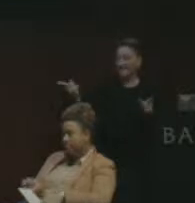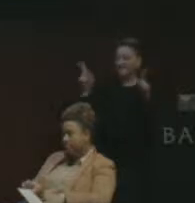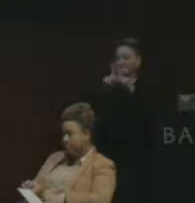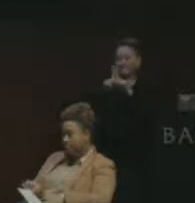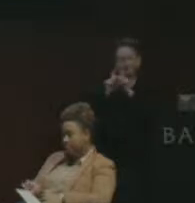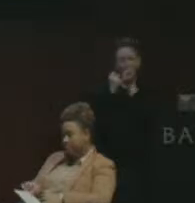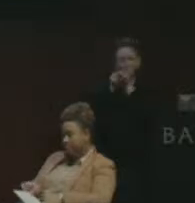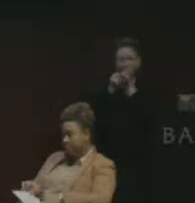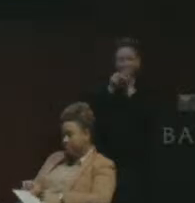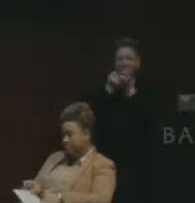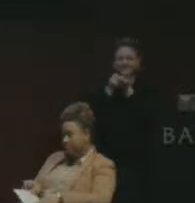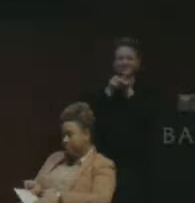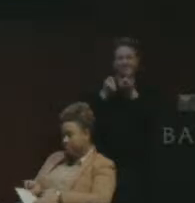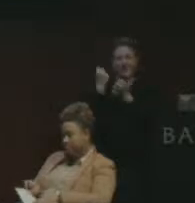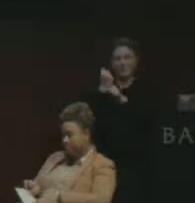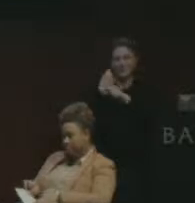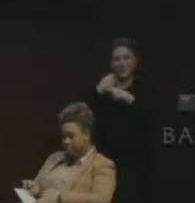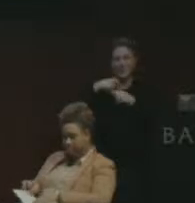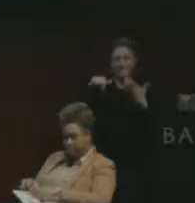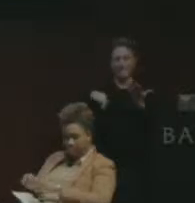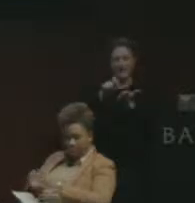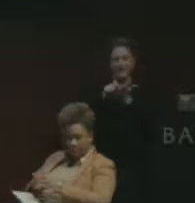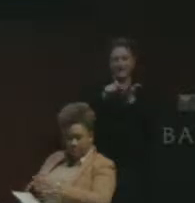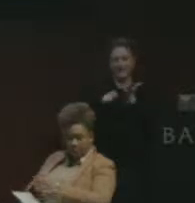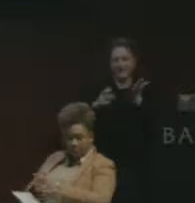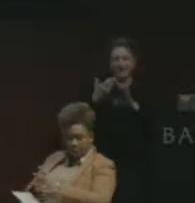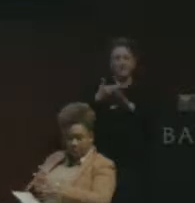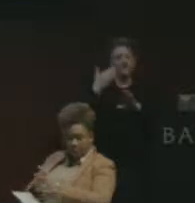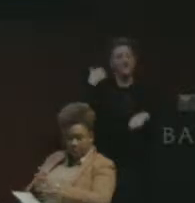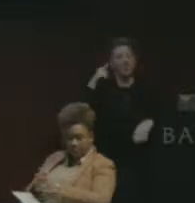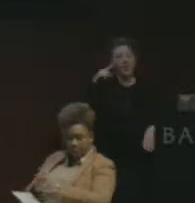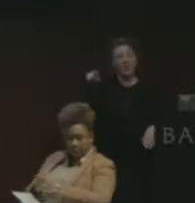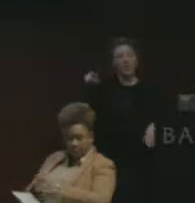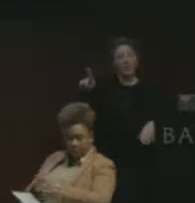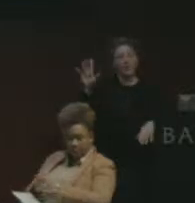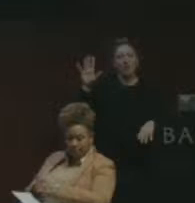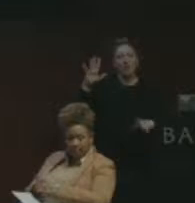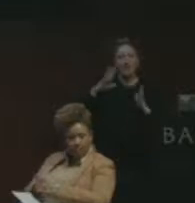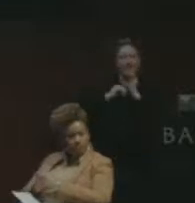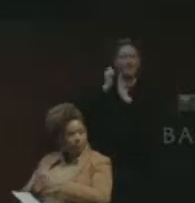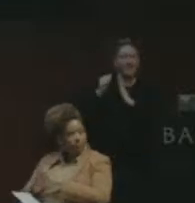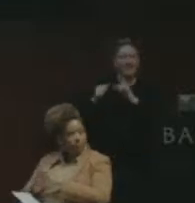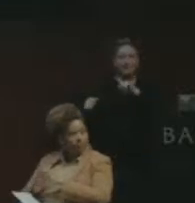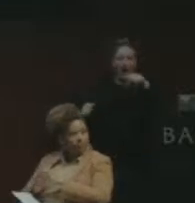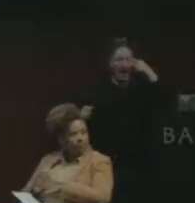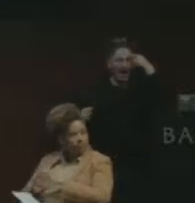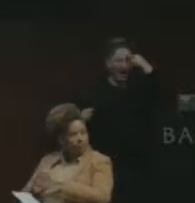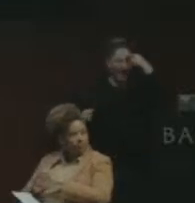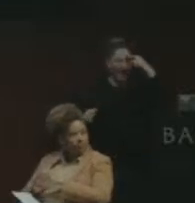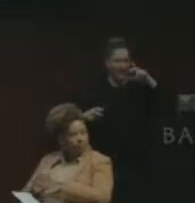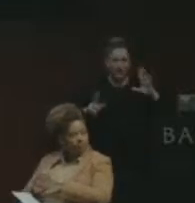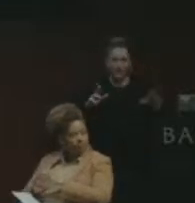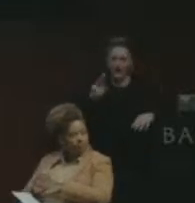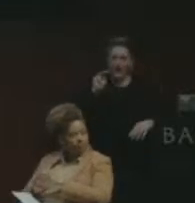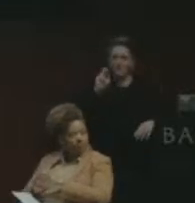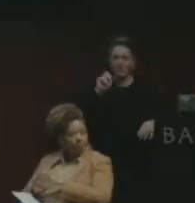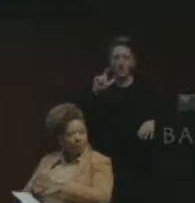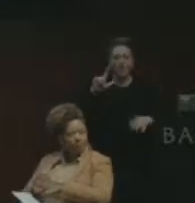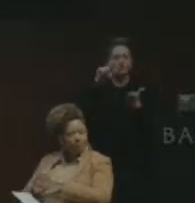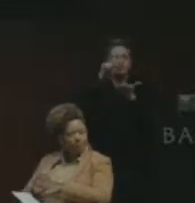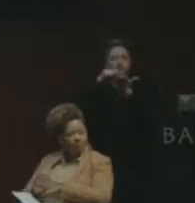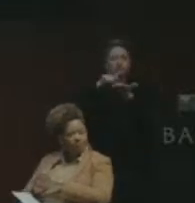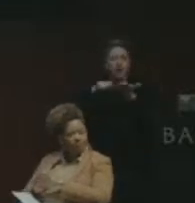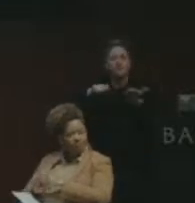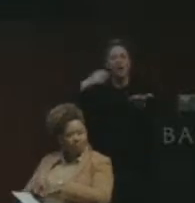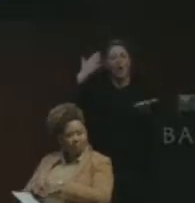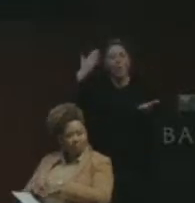alongside me in creating this, but before we knew of Myrtle's cancer, she said, you know, I think you should really get Myrtle to write about